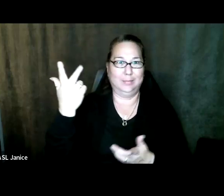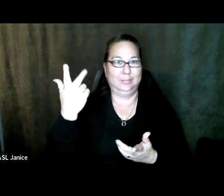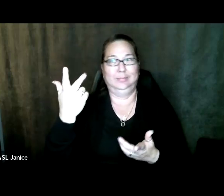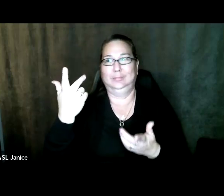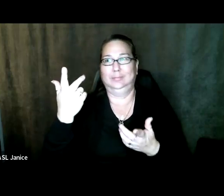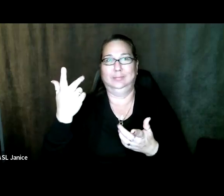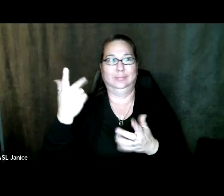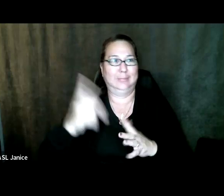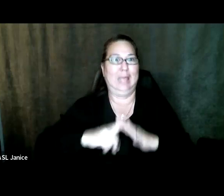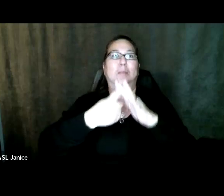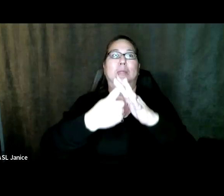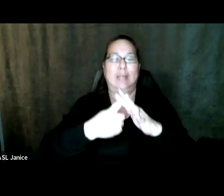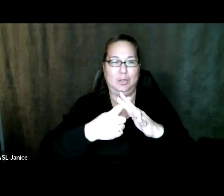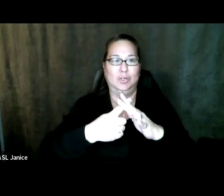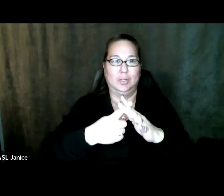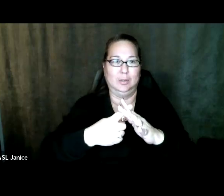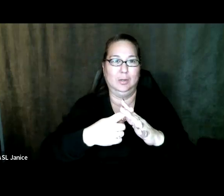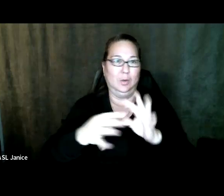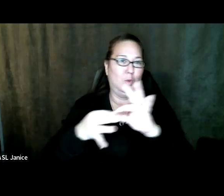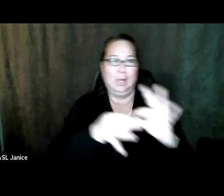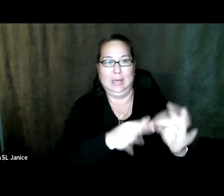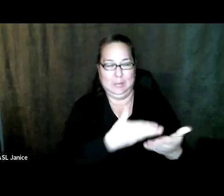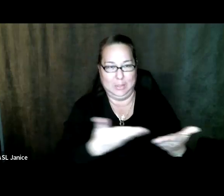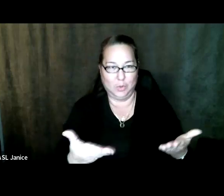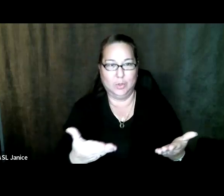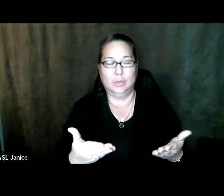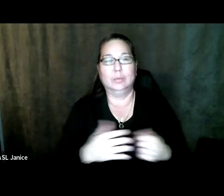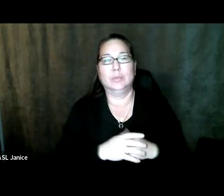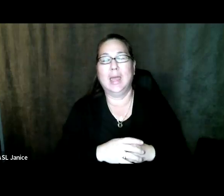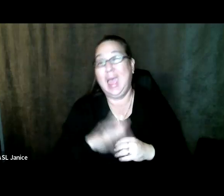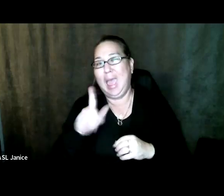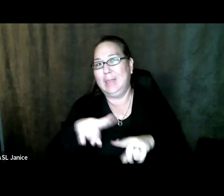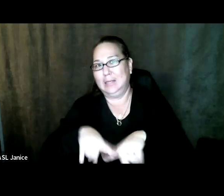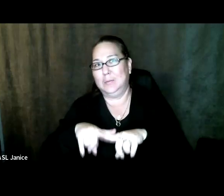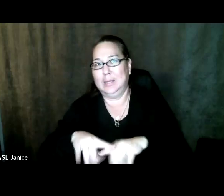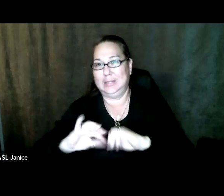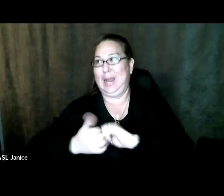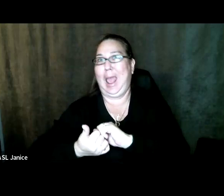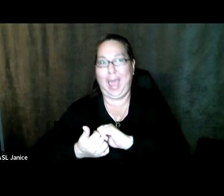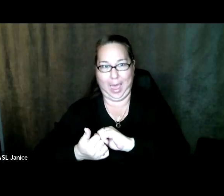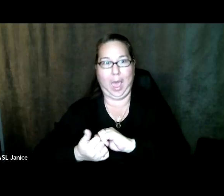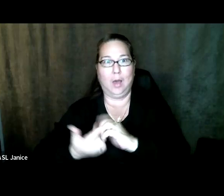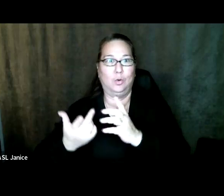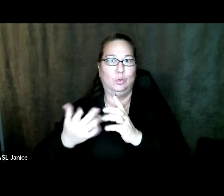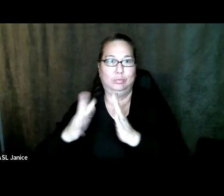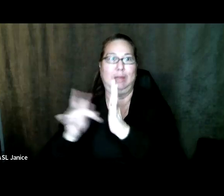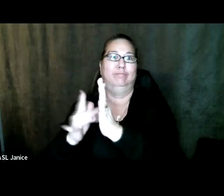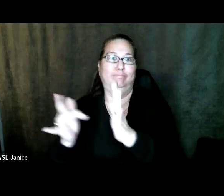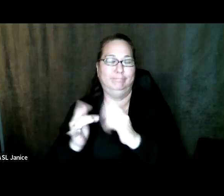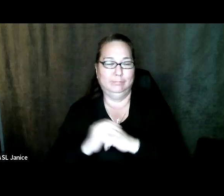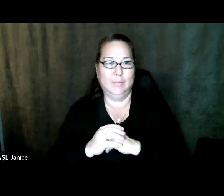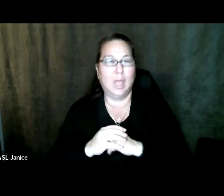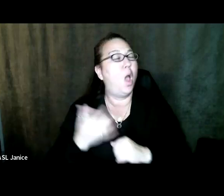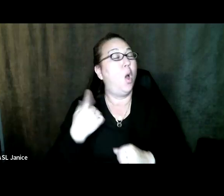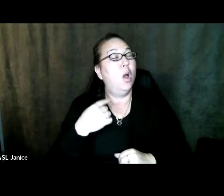you implement something is now what we're Mhm. working on. And I'll just give you a very, very simplistic example of what we're pushing